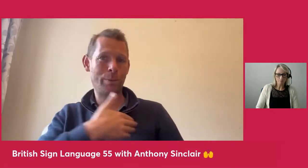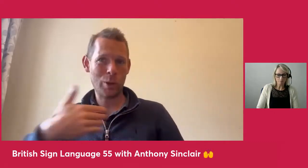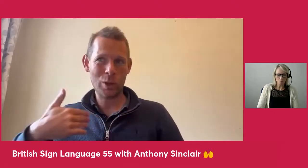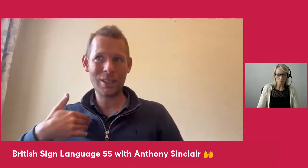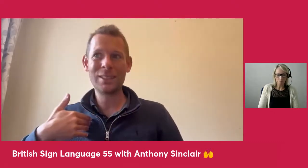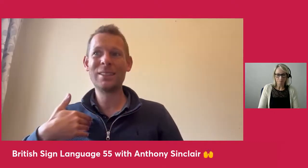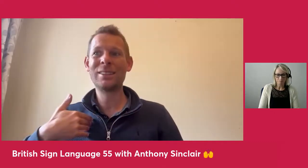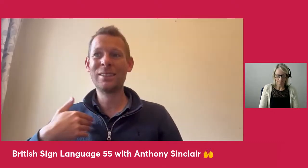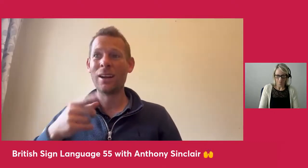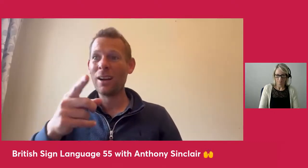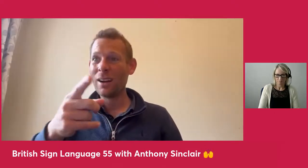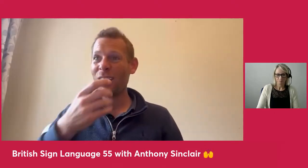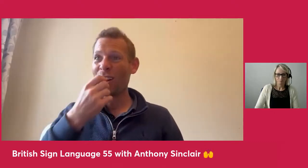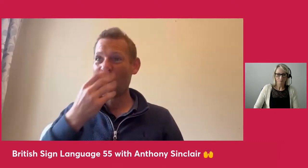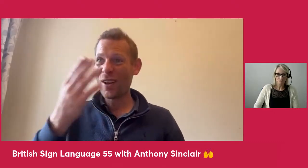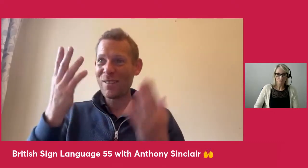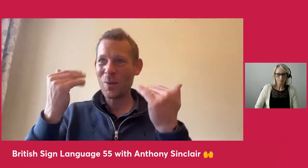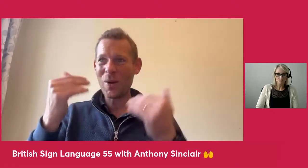morning.